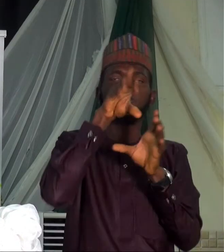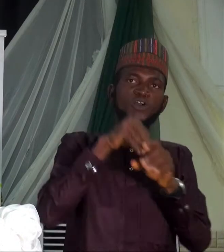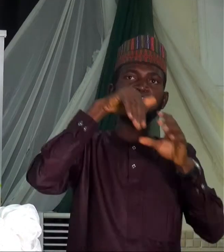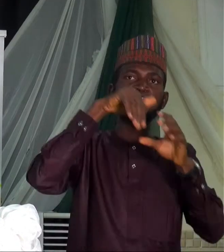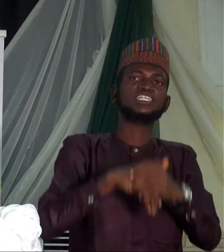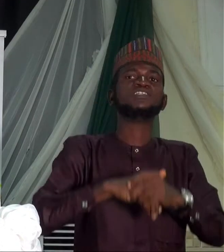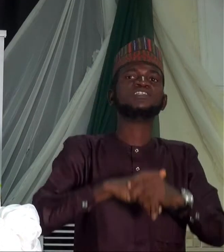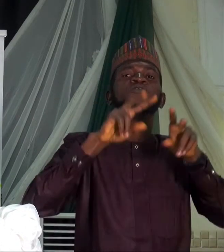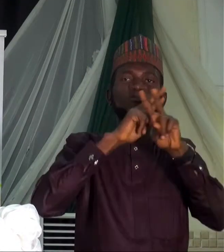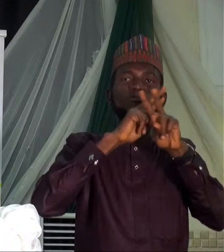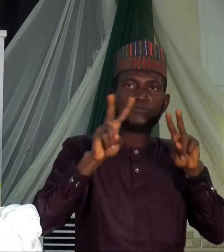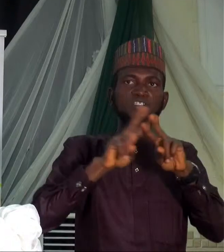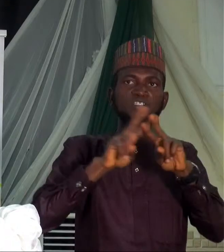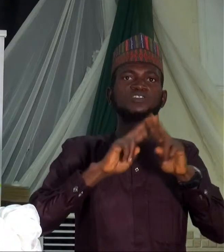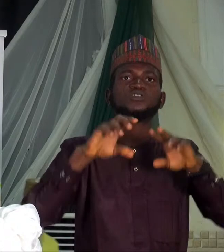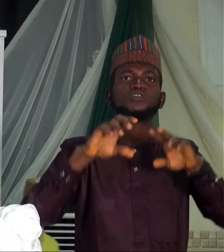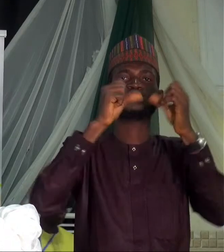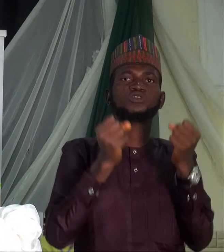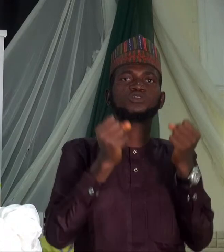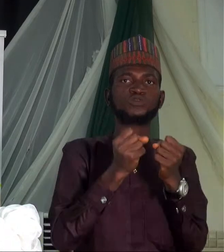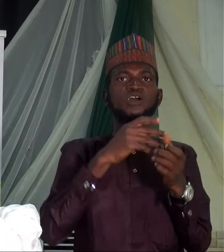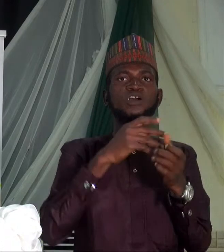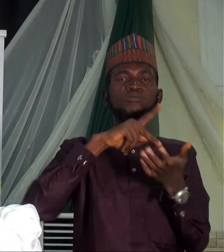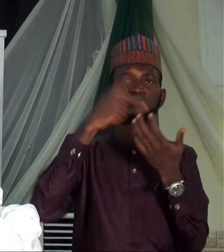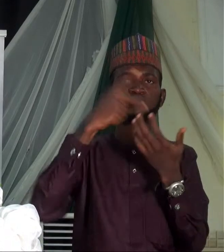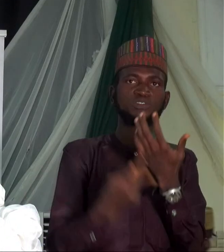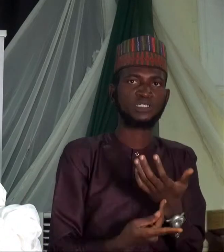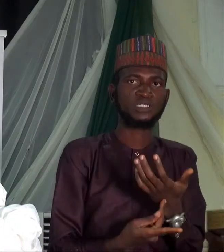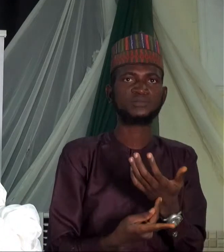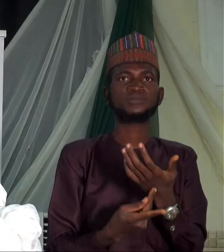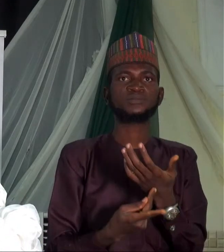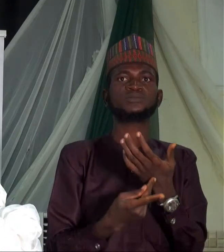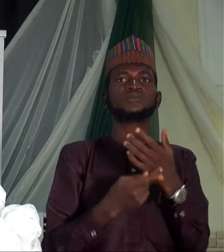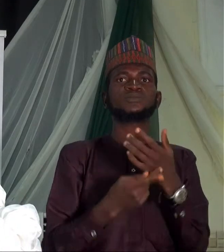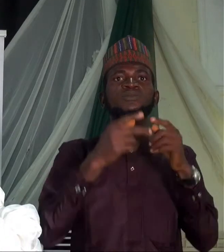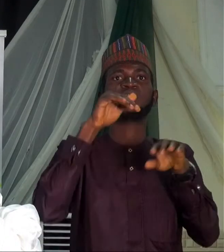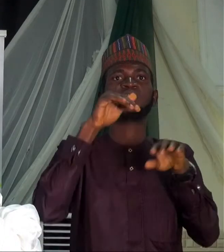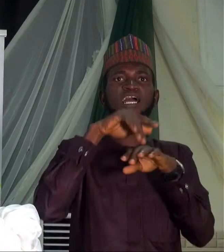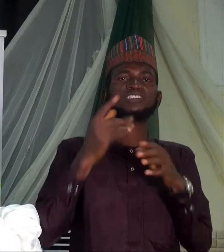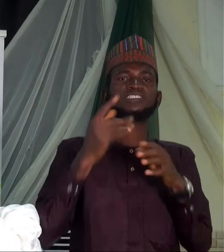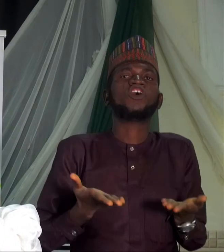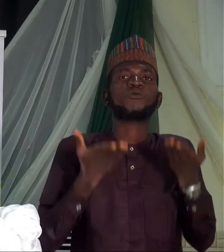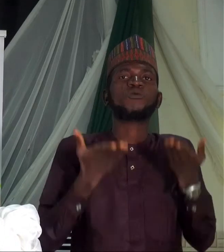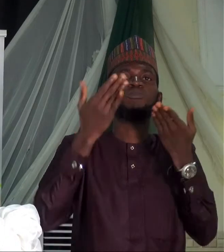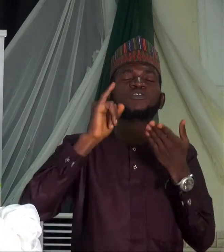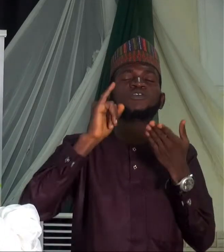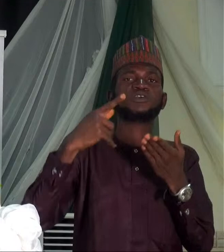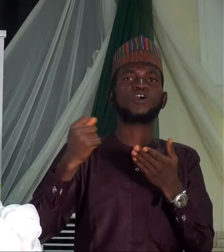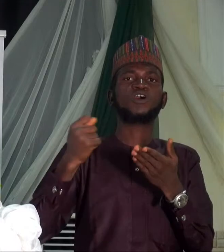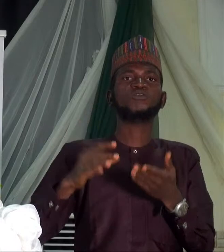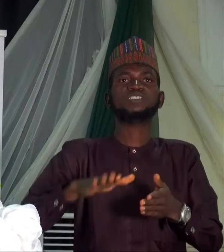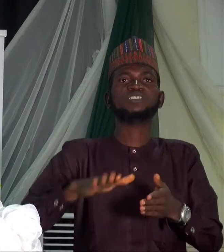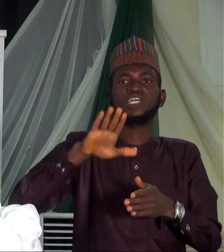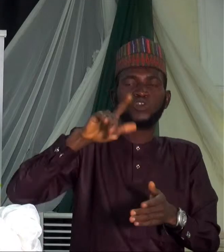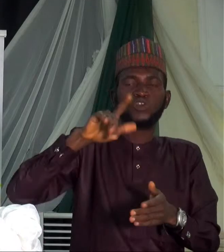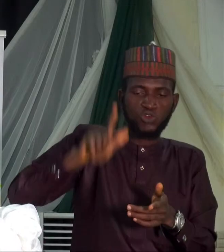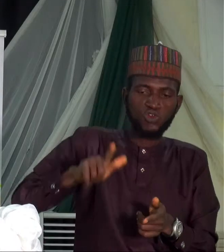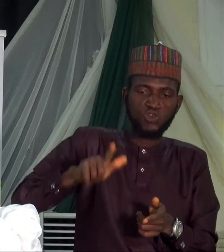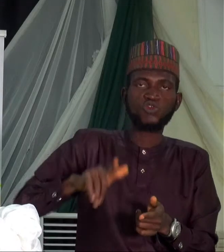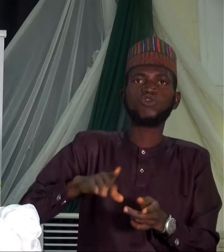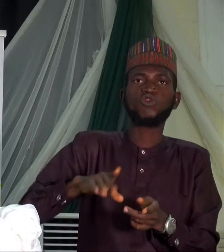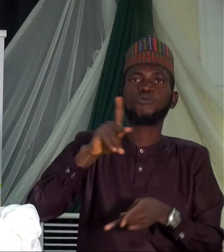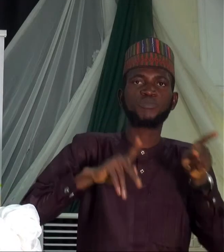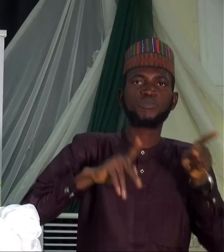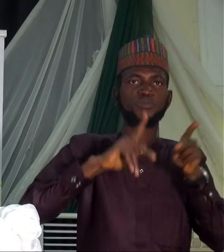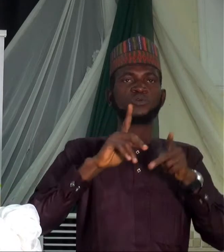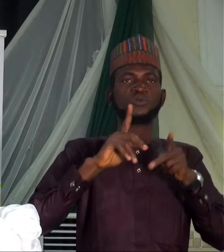various social and welfare programs aimed at uplifting the less privileged and has consistently strived